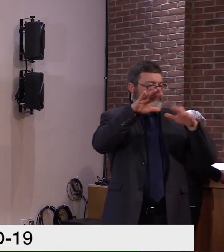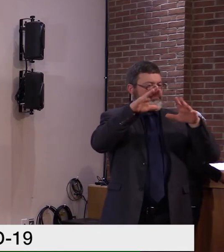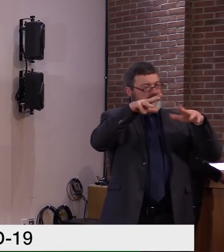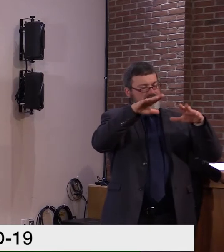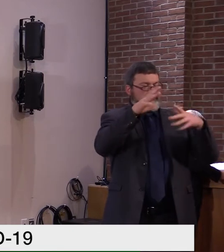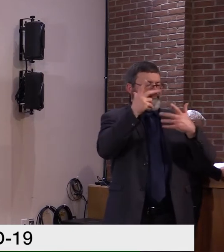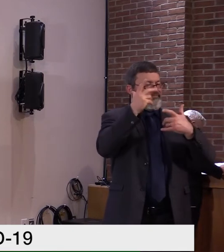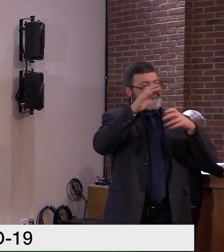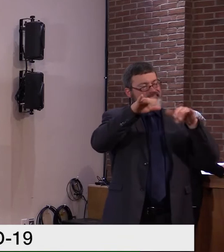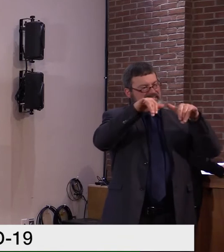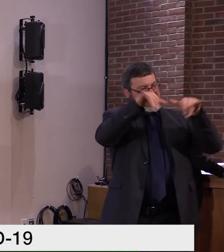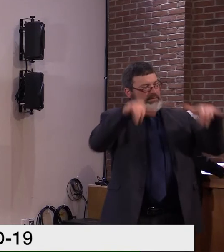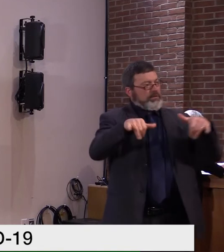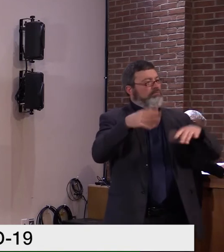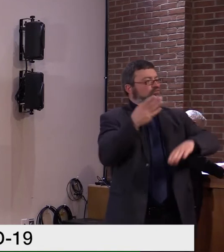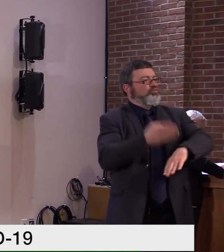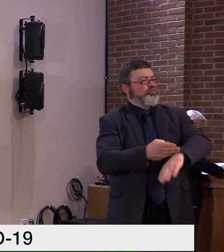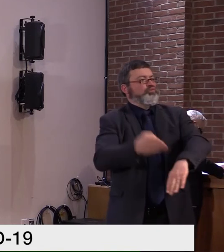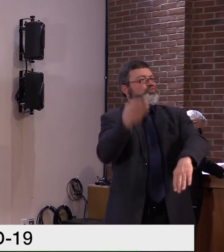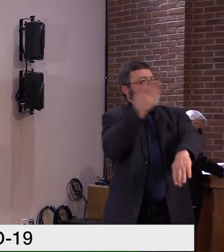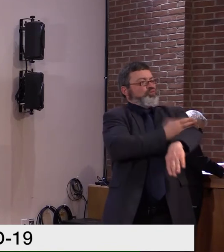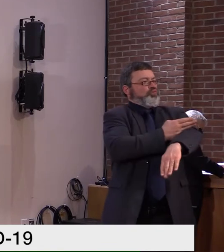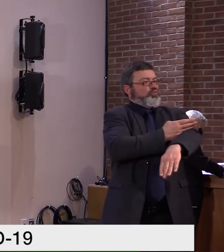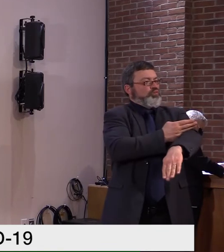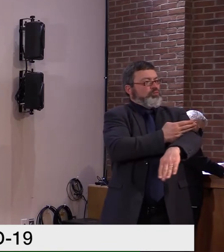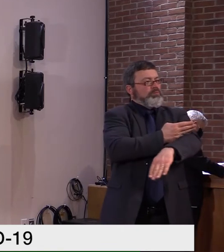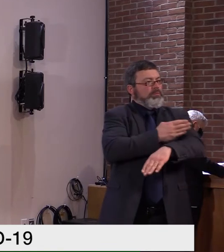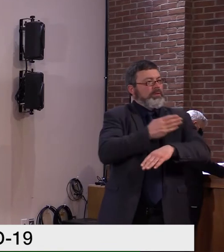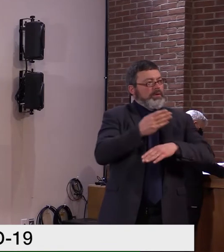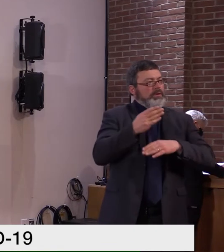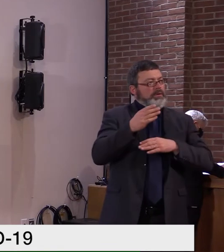That's definitely a Commissioner Sherling question.